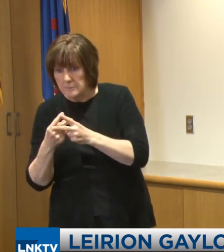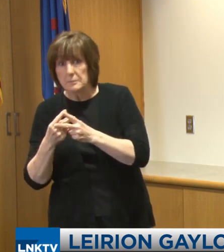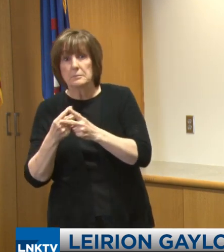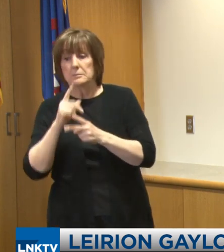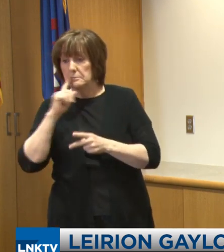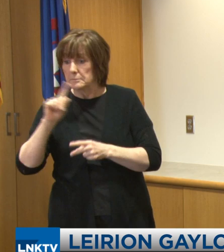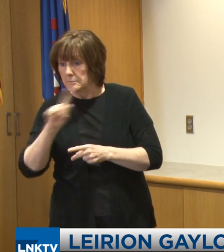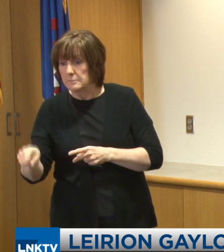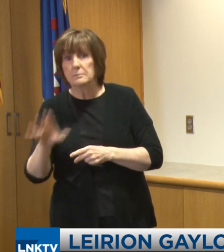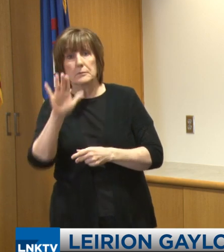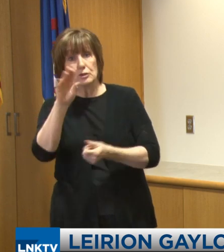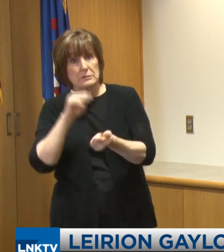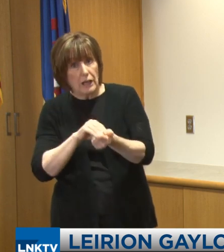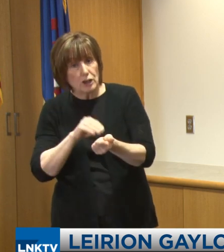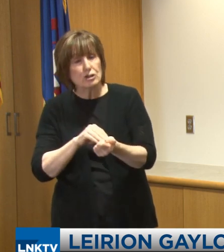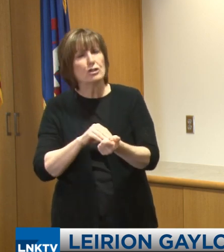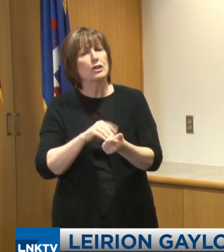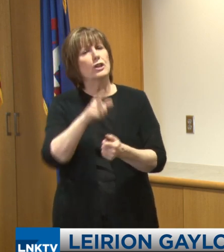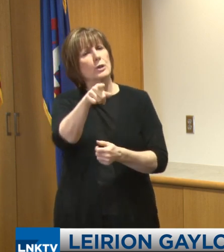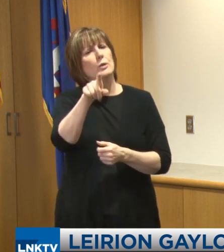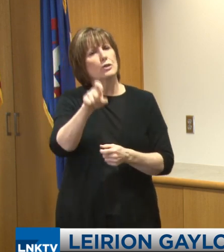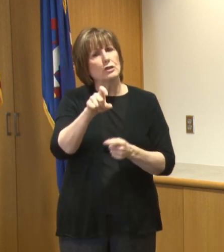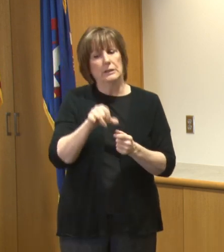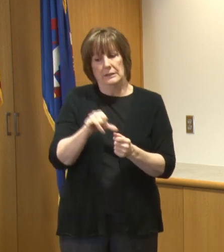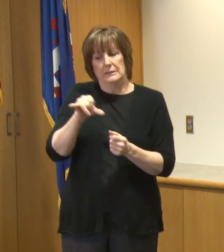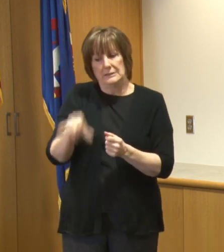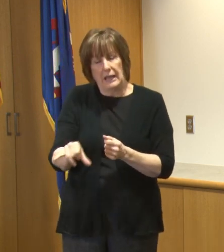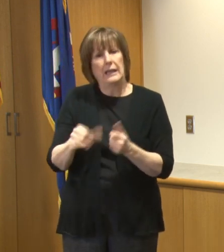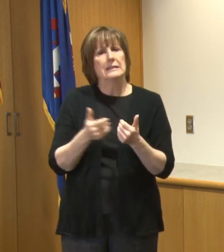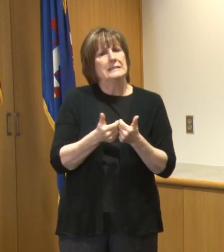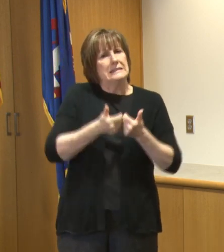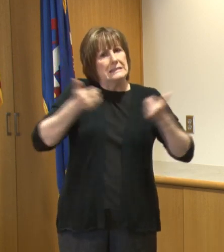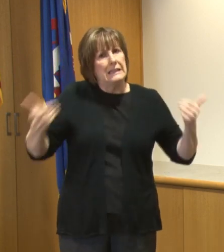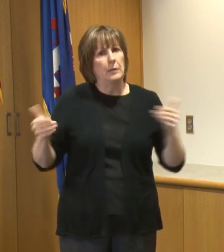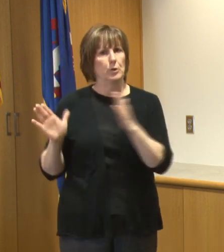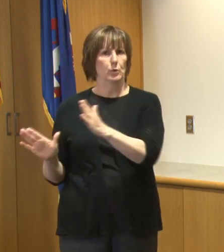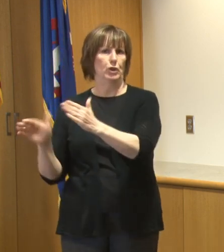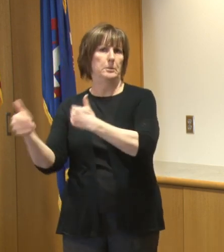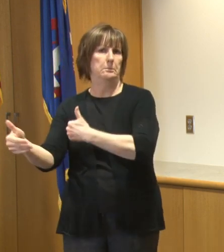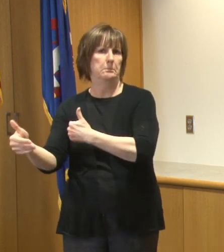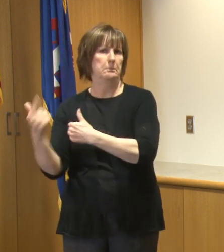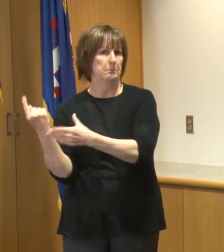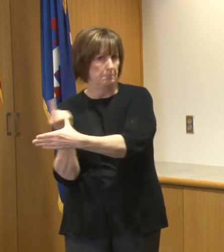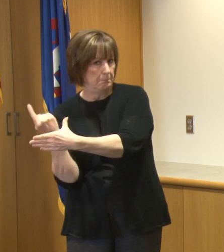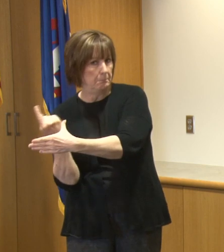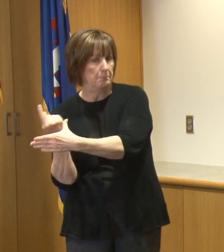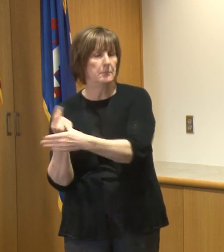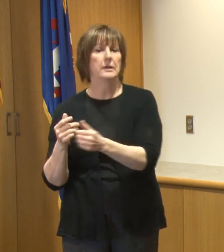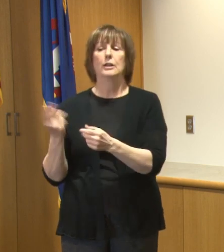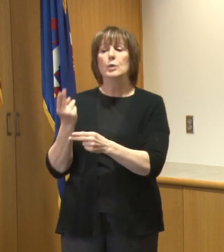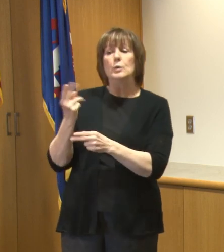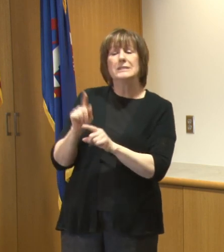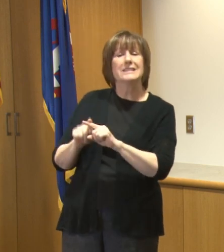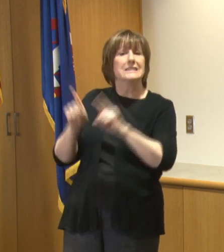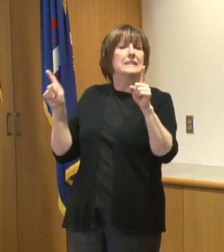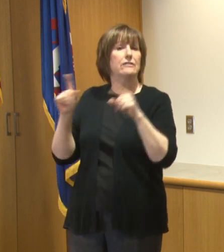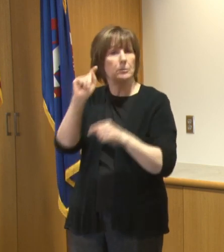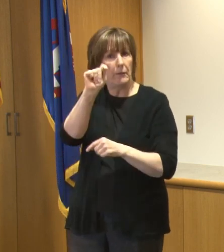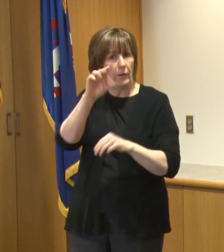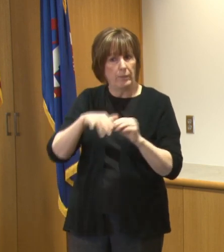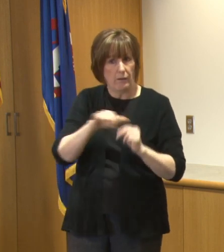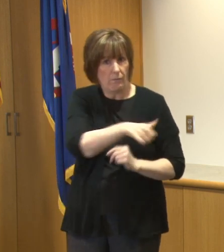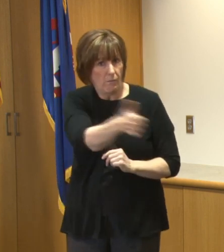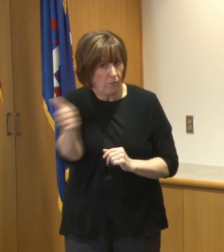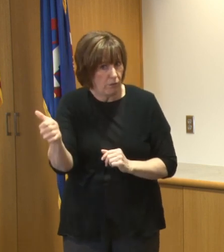medical provider, as much as possible, you should stay in a separate room in your home and use a separate bathroom as much as possible.